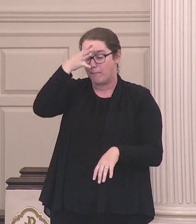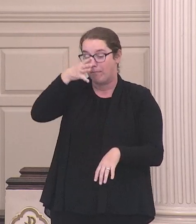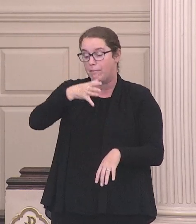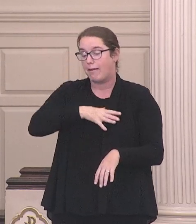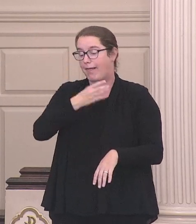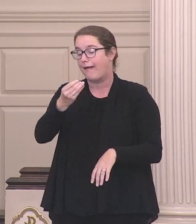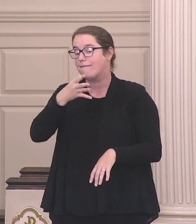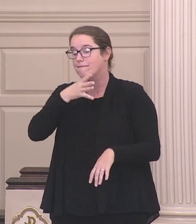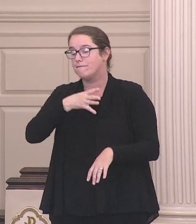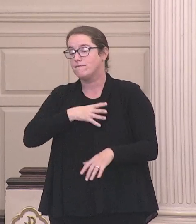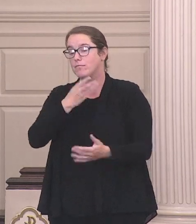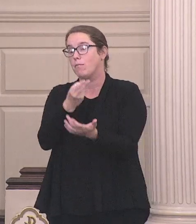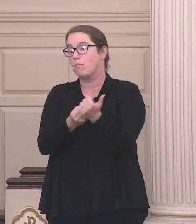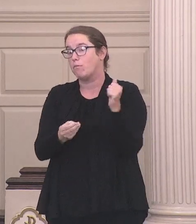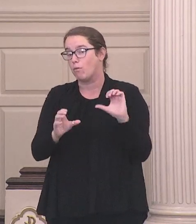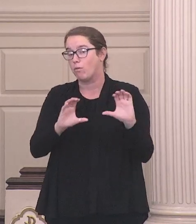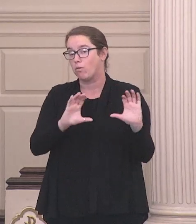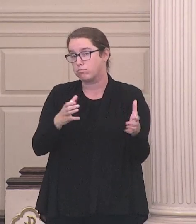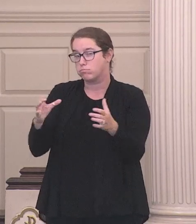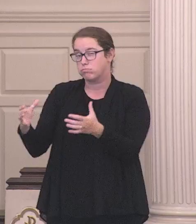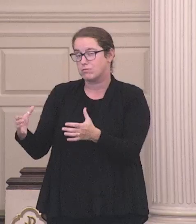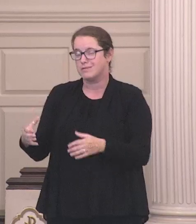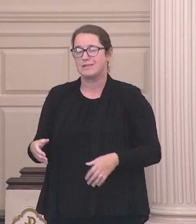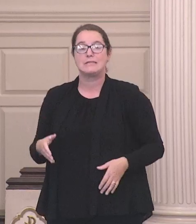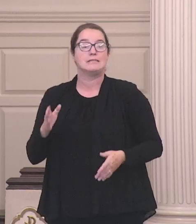Some people seem to be opposed to this.